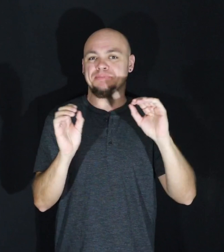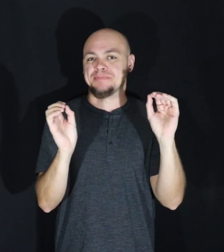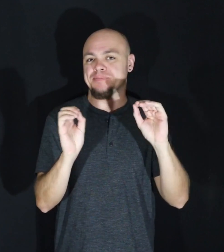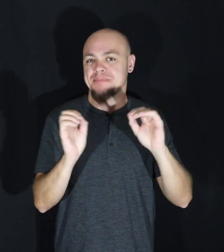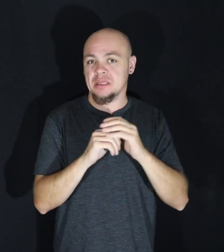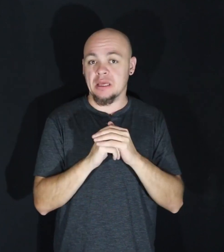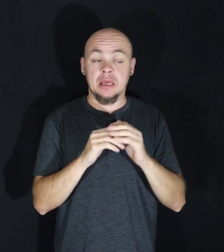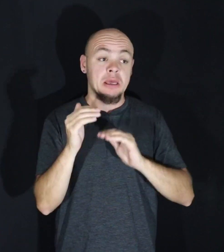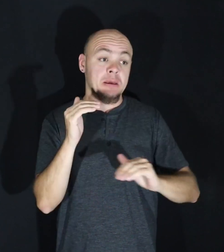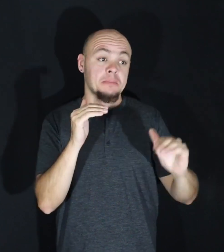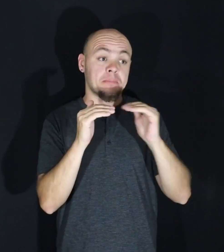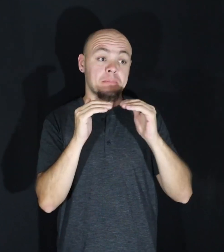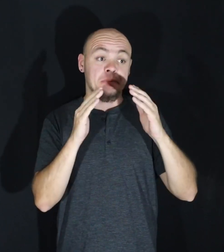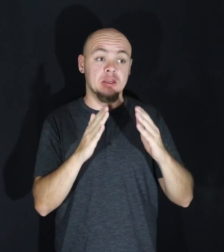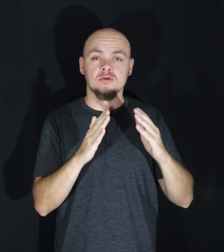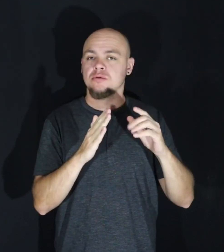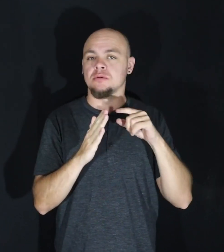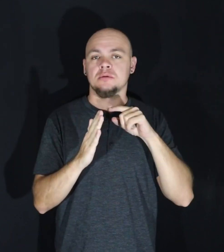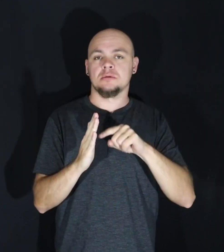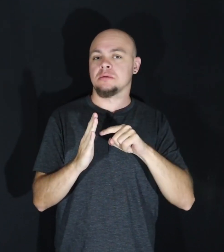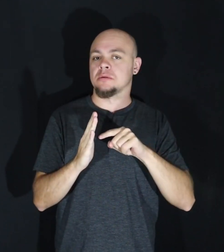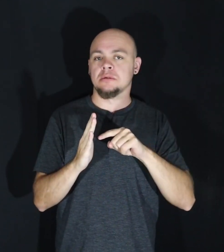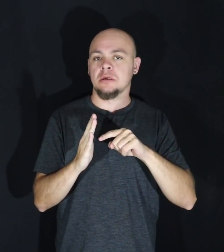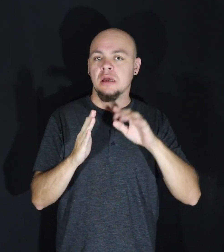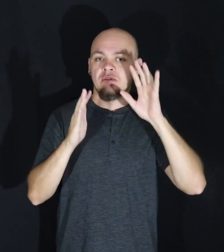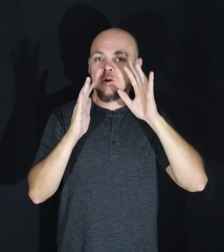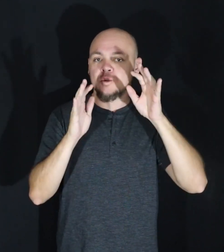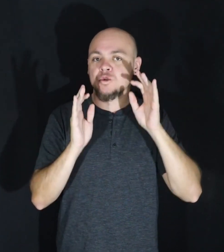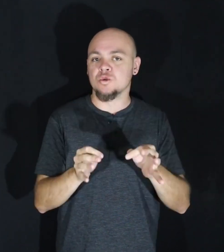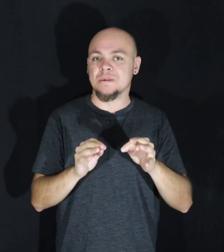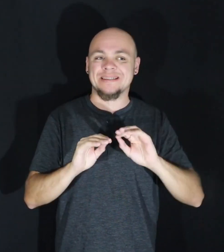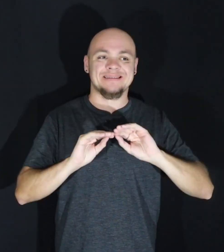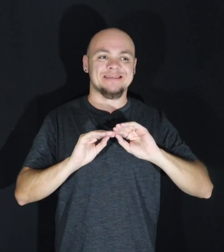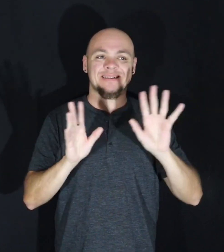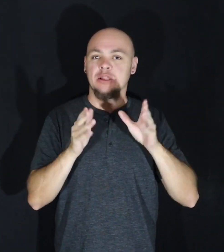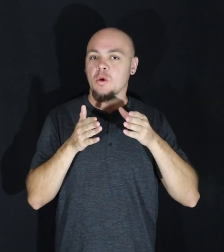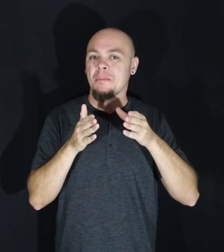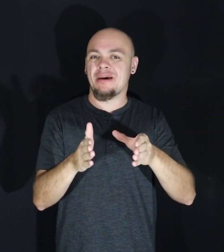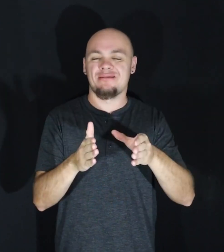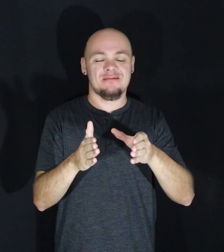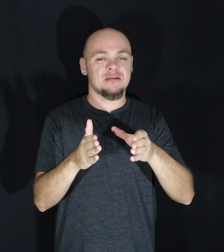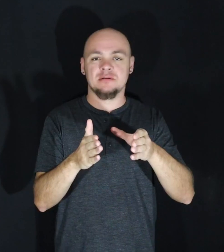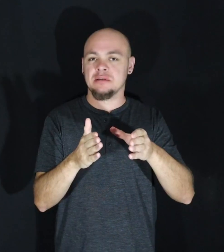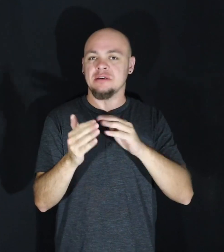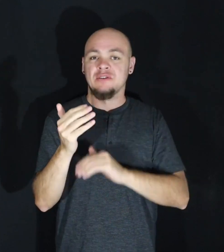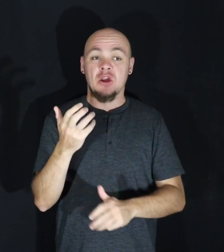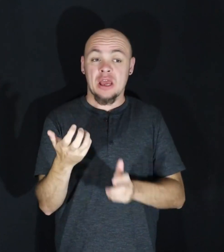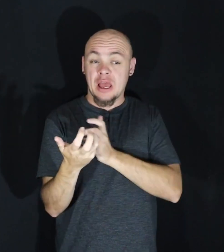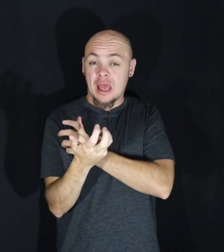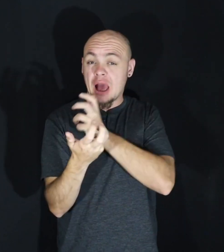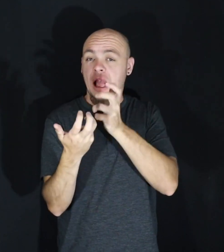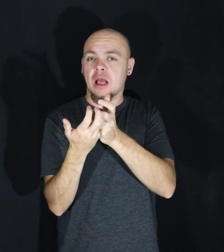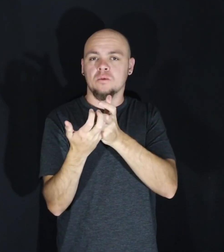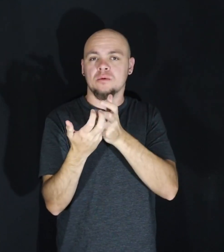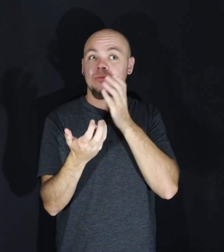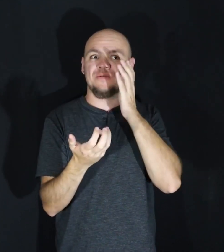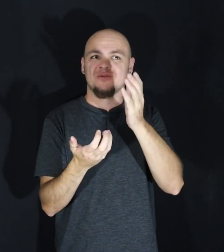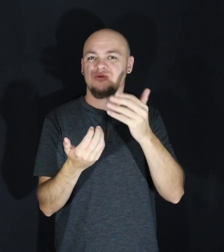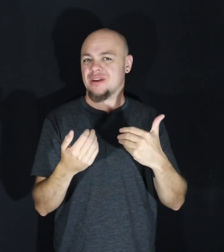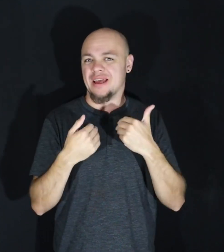their peers, it means they have no choice and no clear pathway to an equitable future.